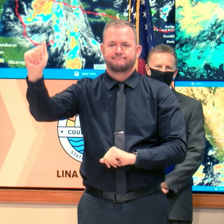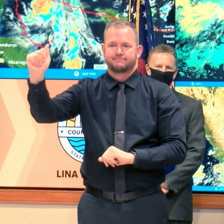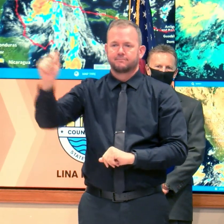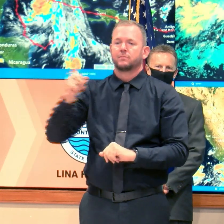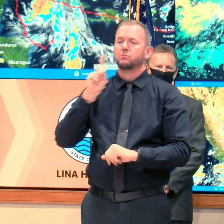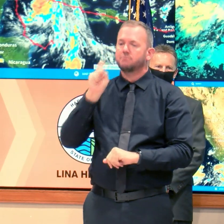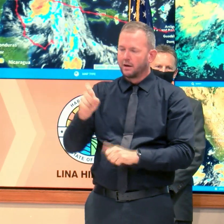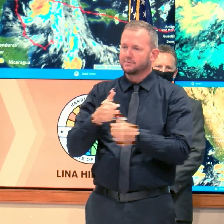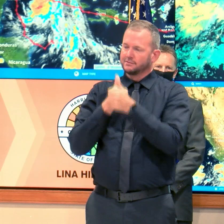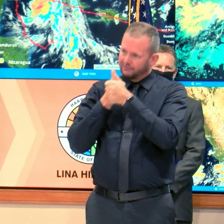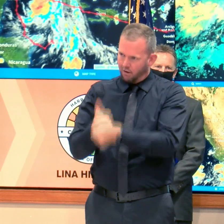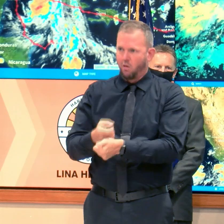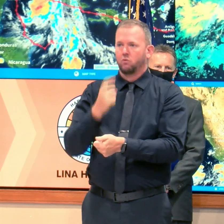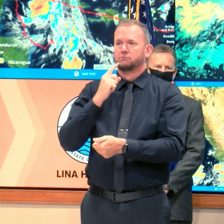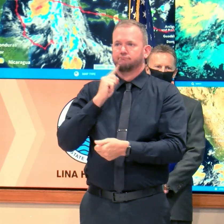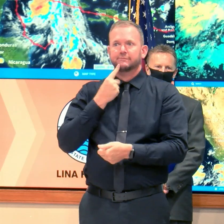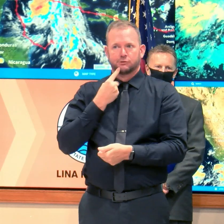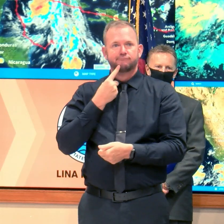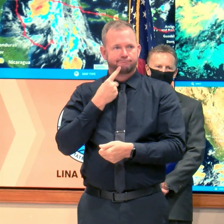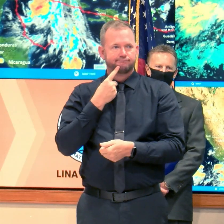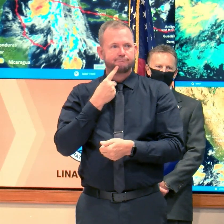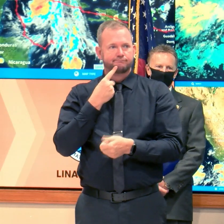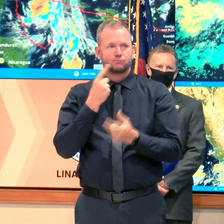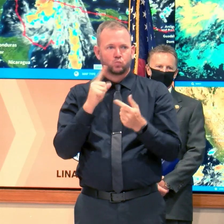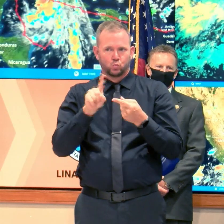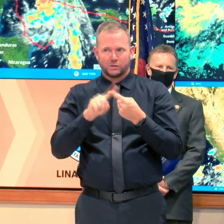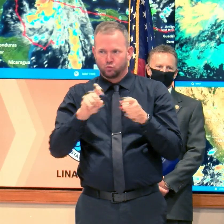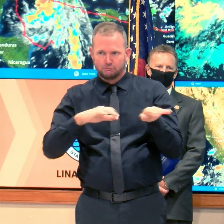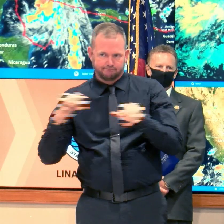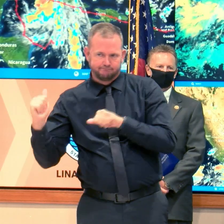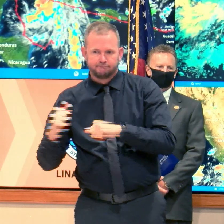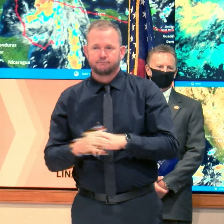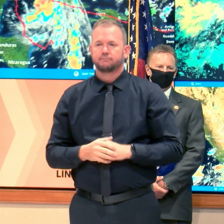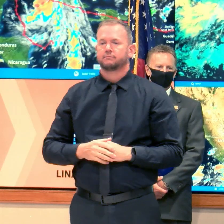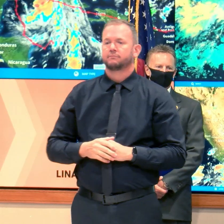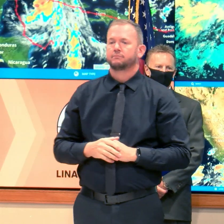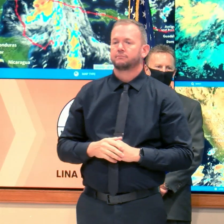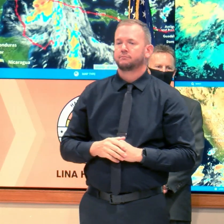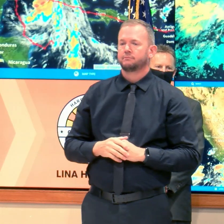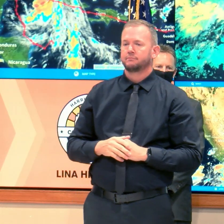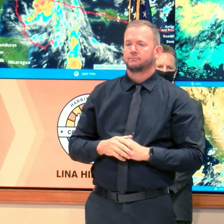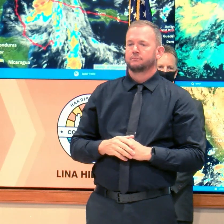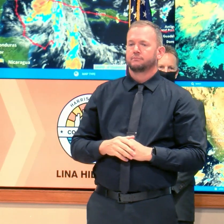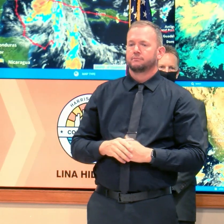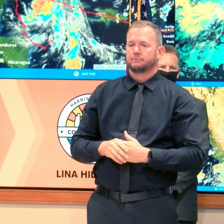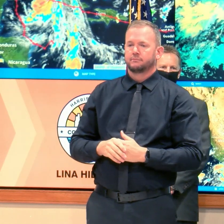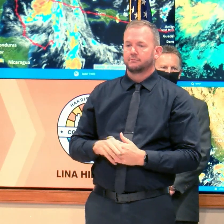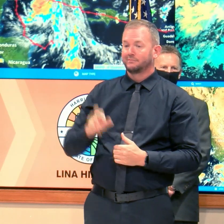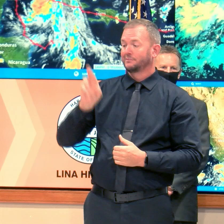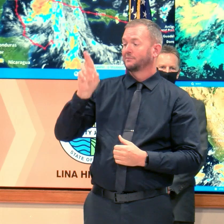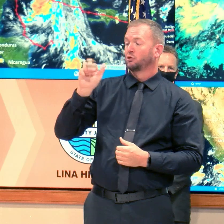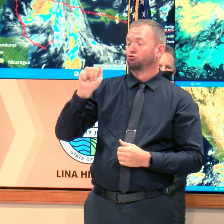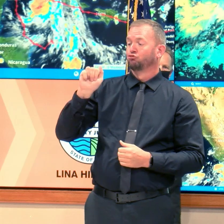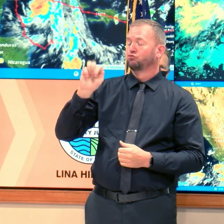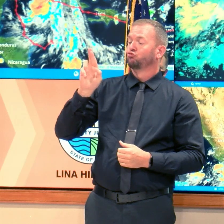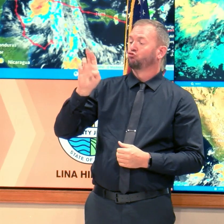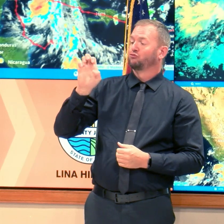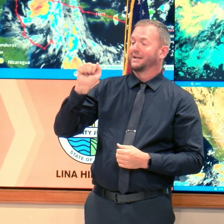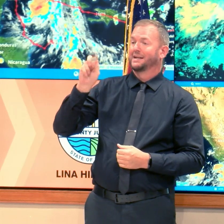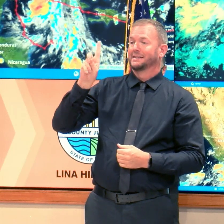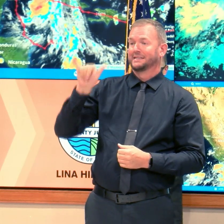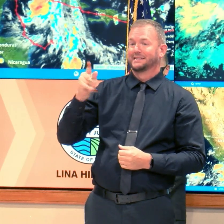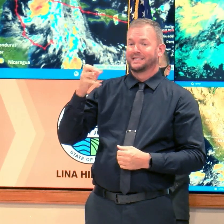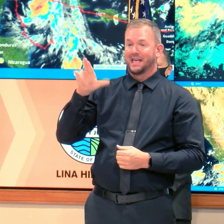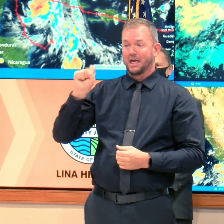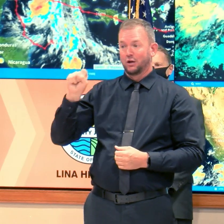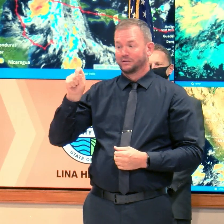for Ready Harris alerts at readyharris.org, and there's all manner of resources there for you to look at.